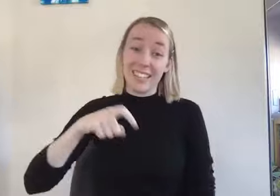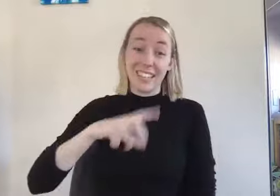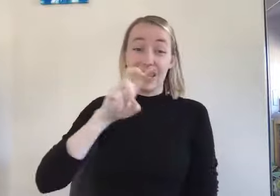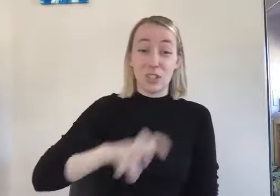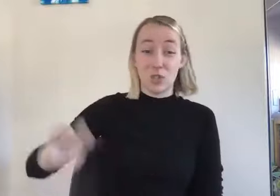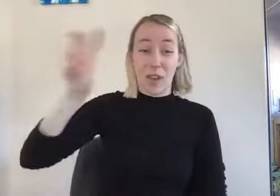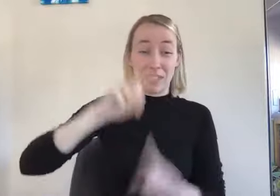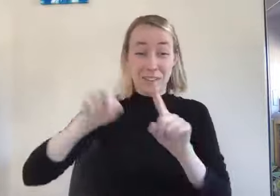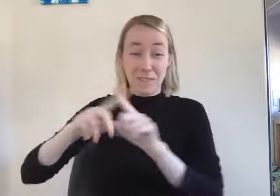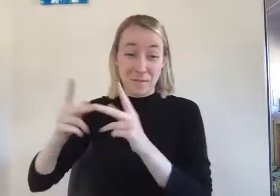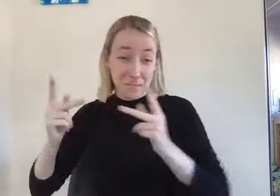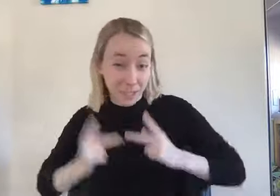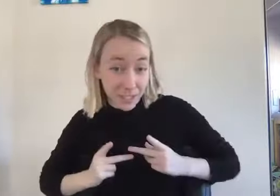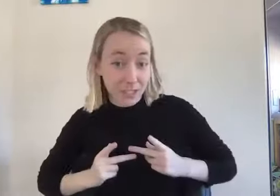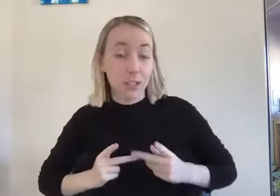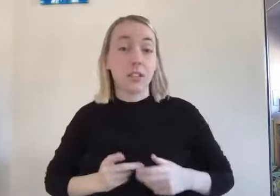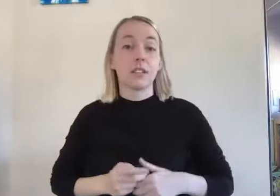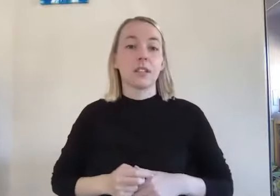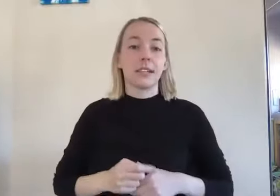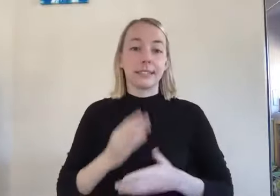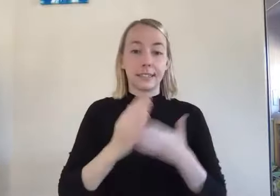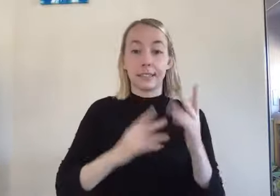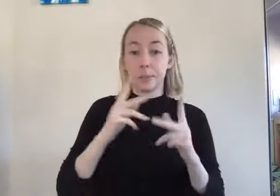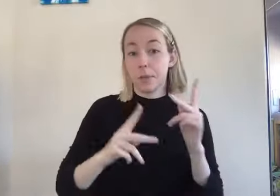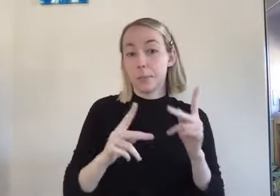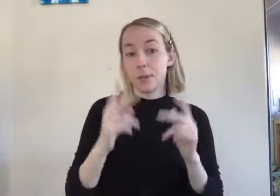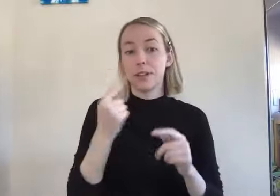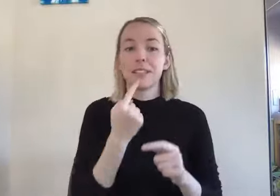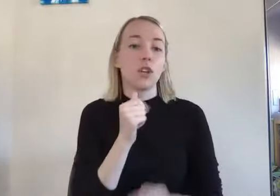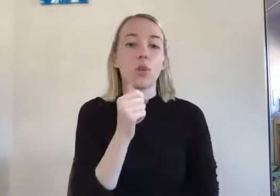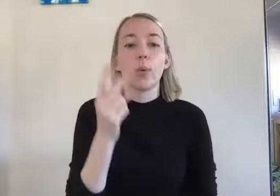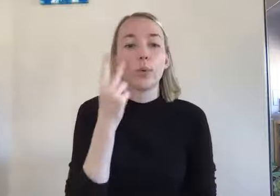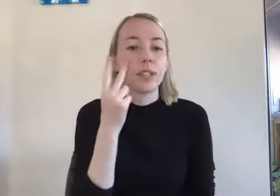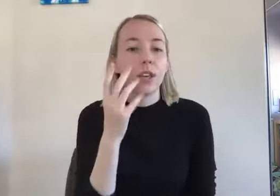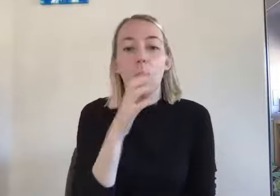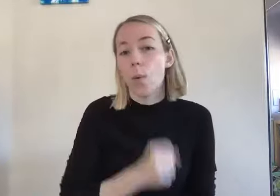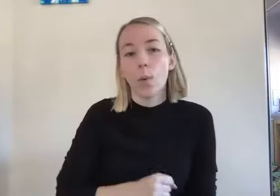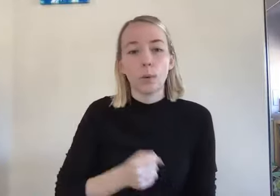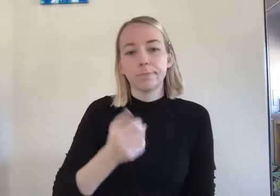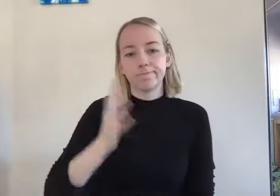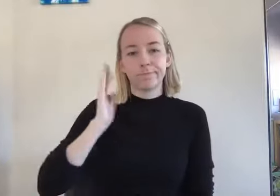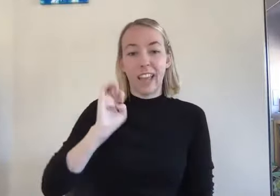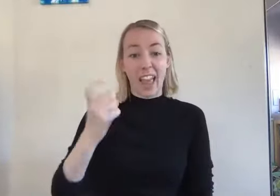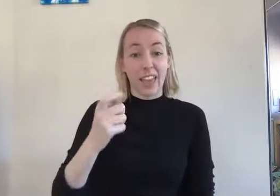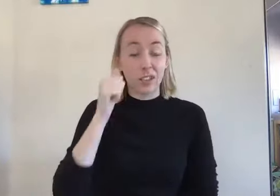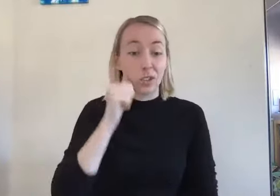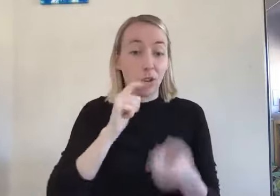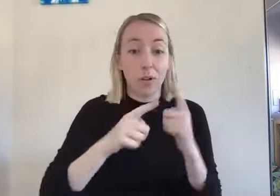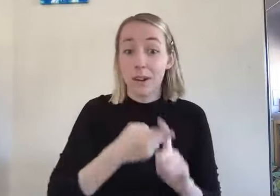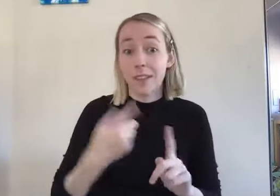had to travel to make the amends. Some people say don't go see old girlfriends. I